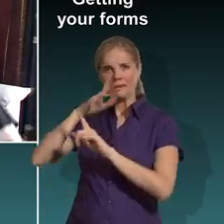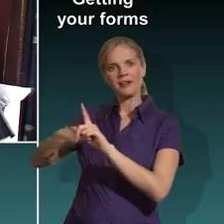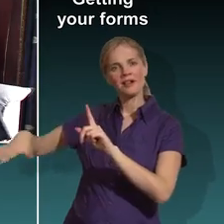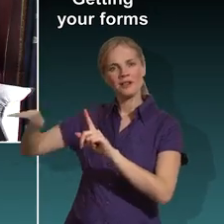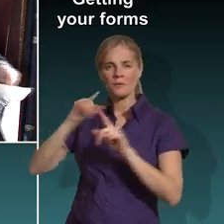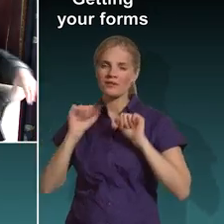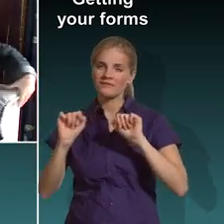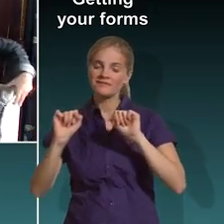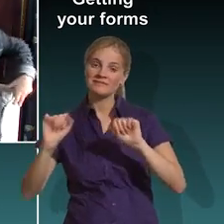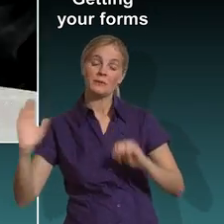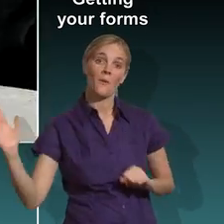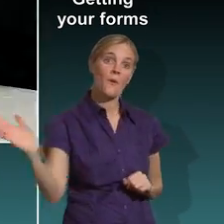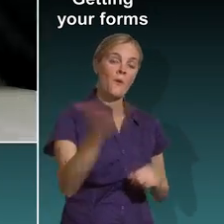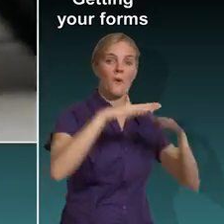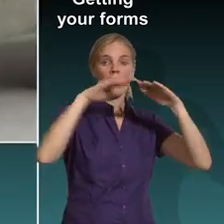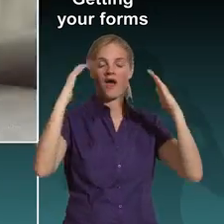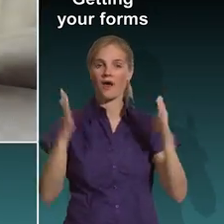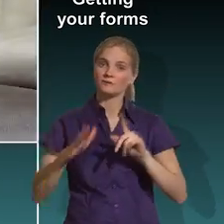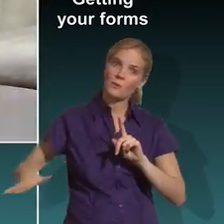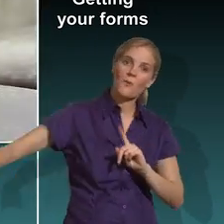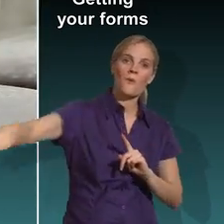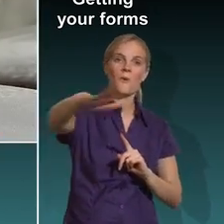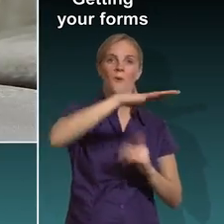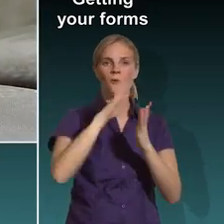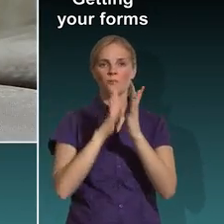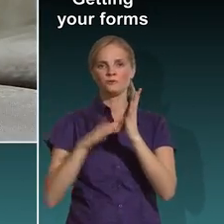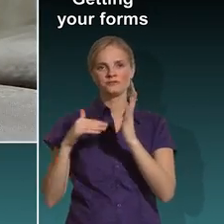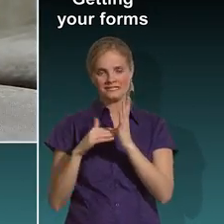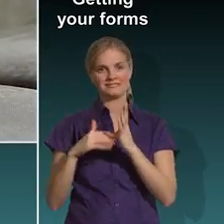People will be visiting all homes throughout New Zealand.